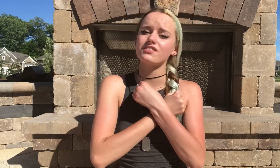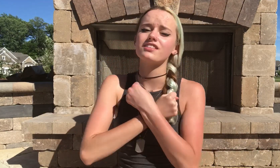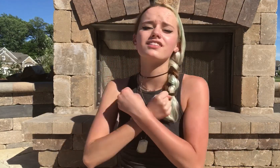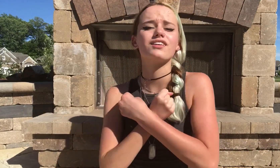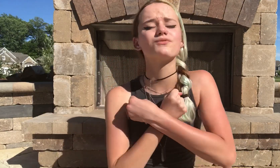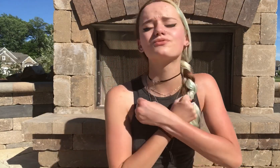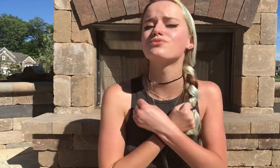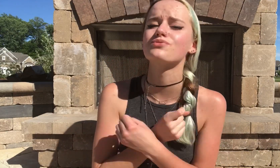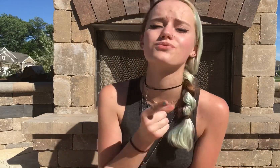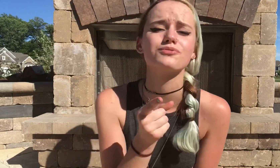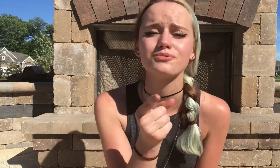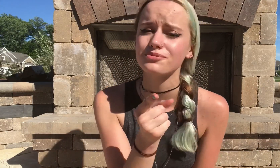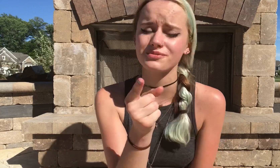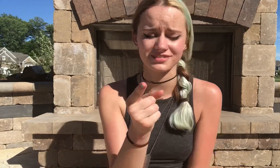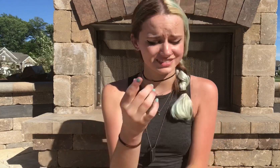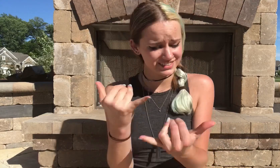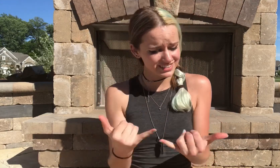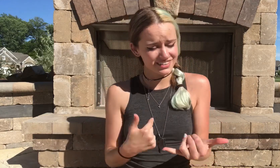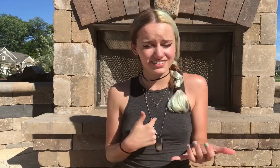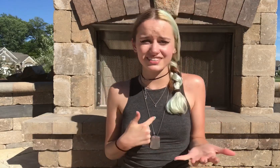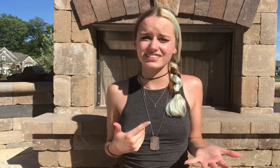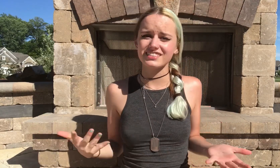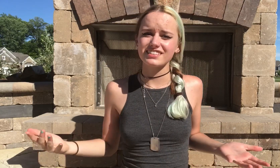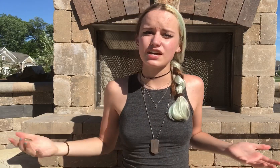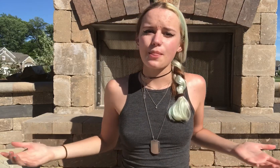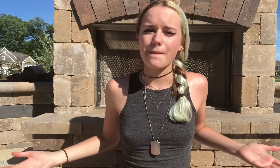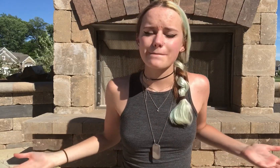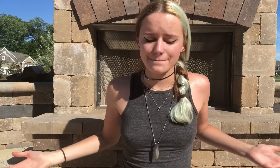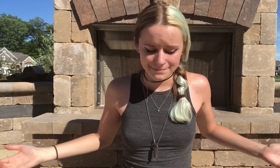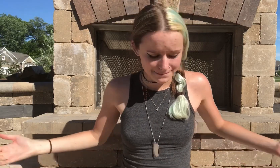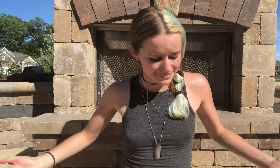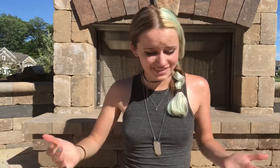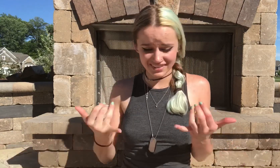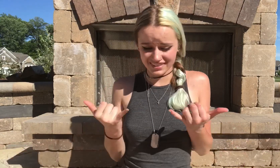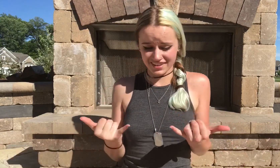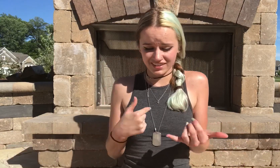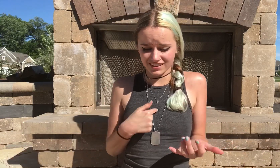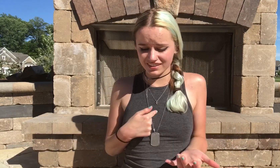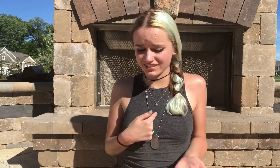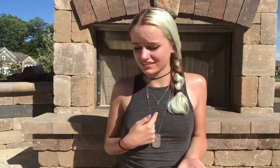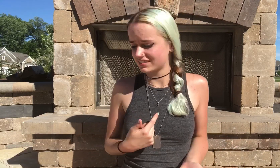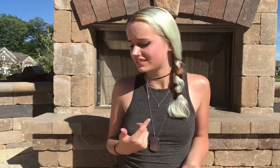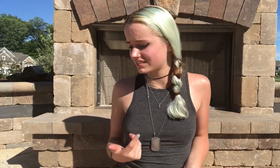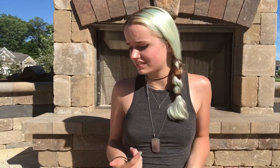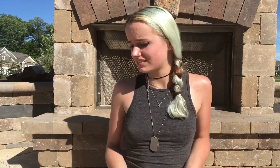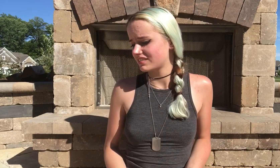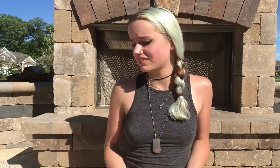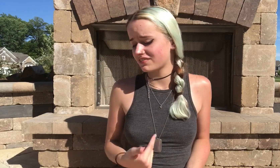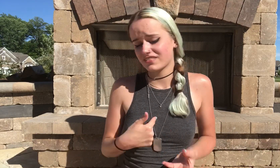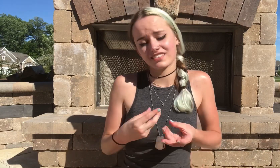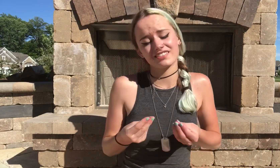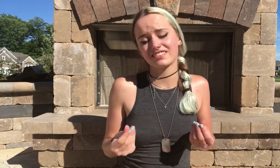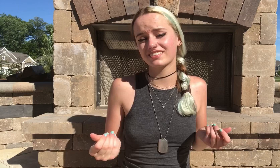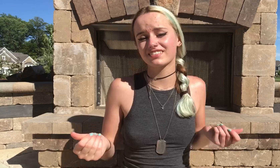loved you Now I'm, now I'm, I'm phasin' out